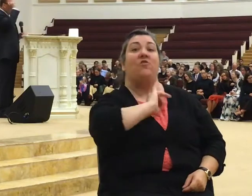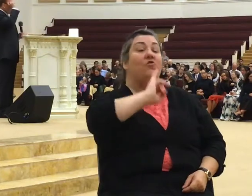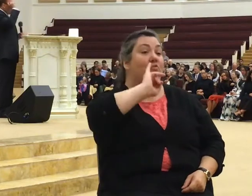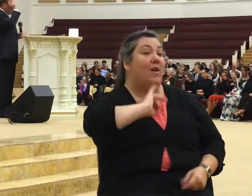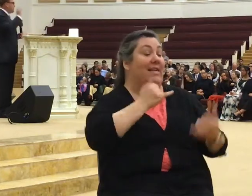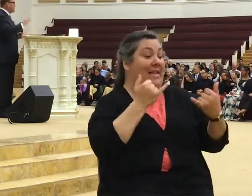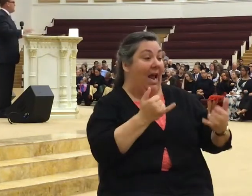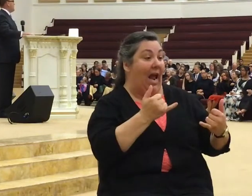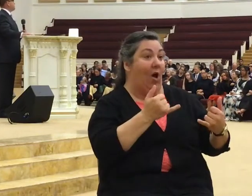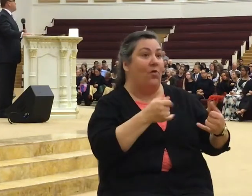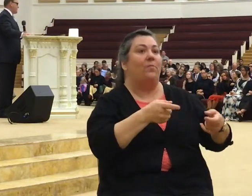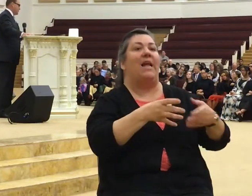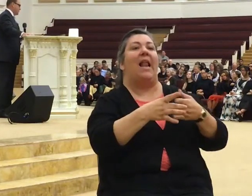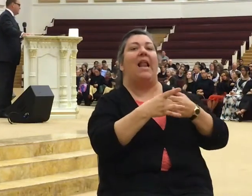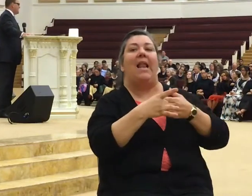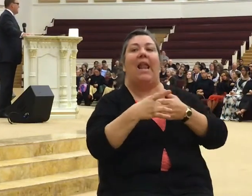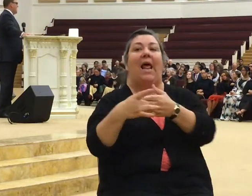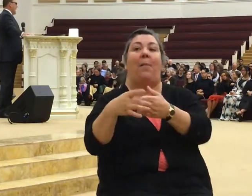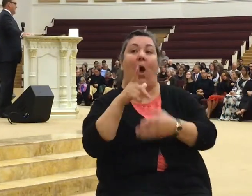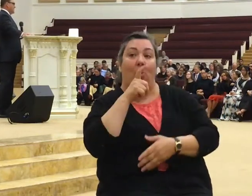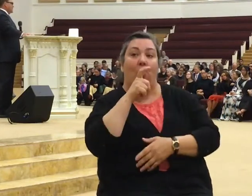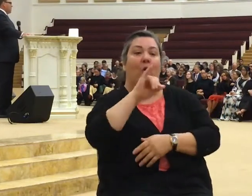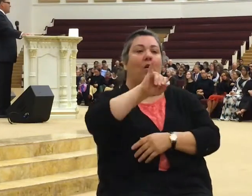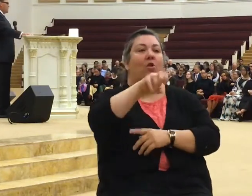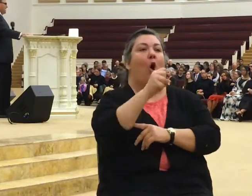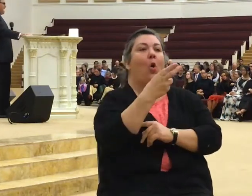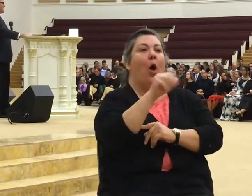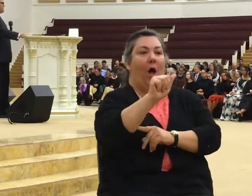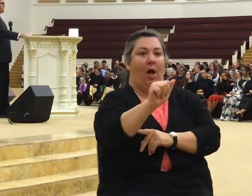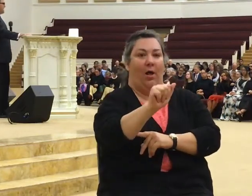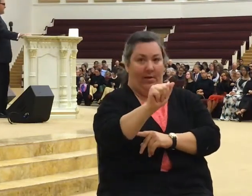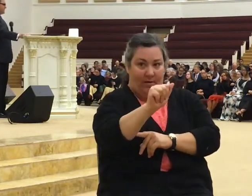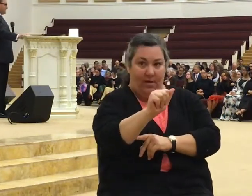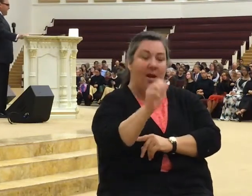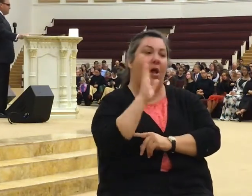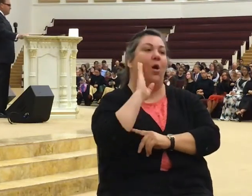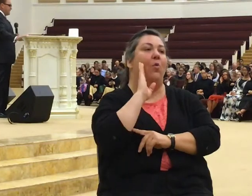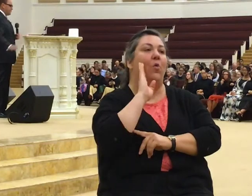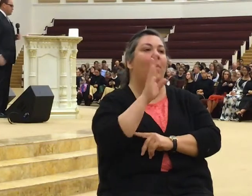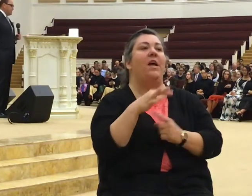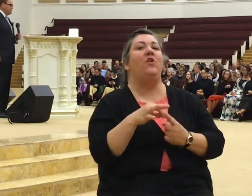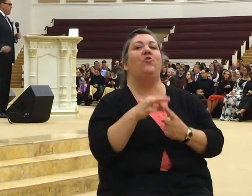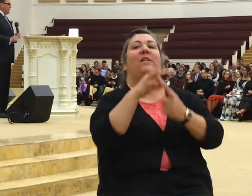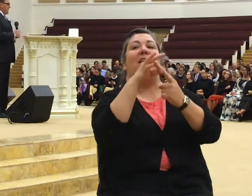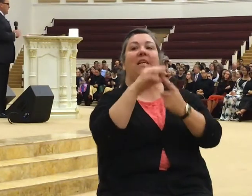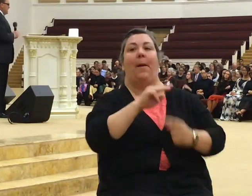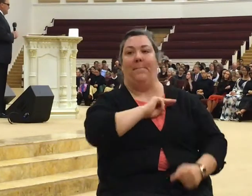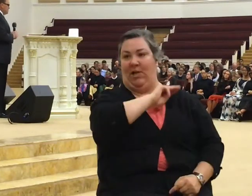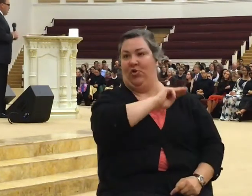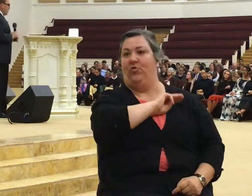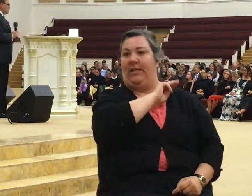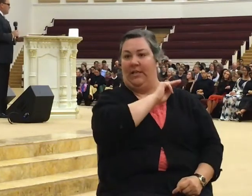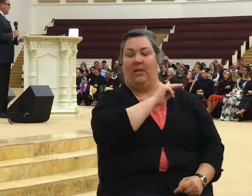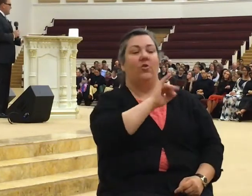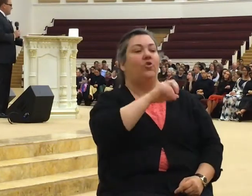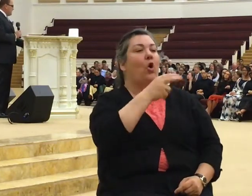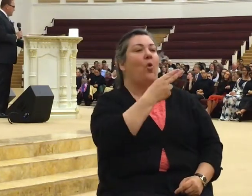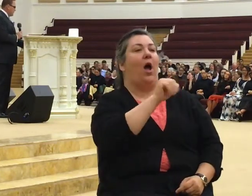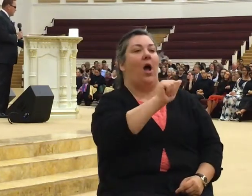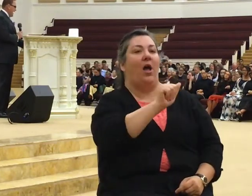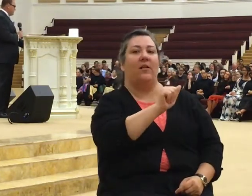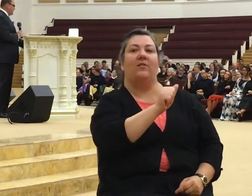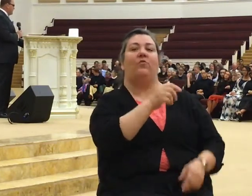now under the leadership of Joshua. And it's going to be a unique type of ministry. He is charged with